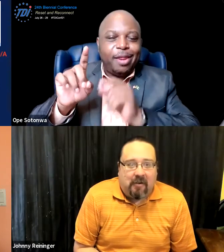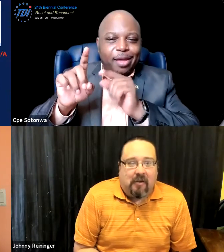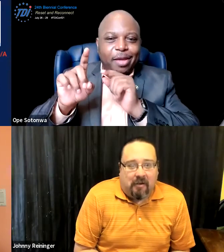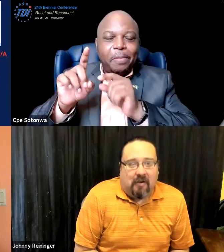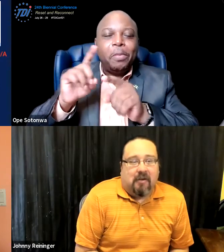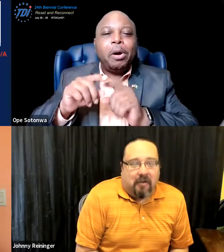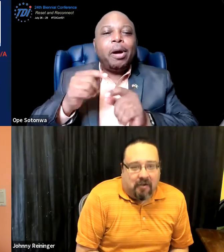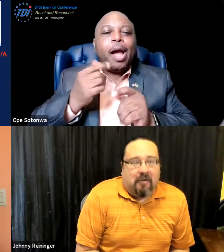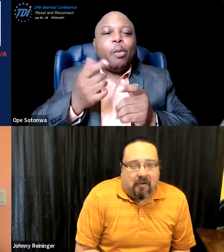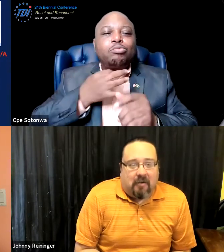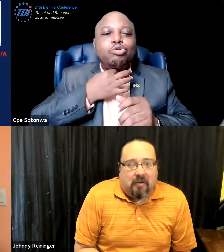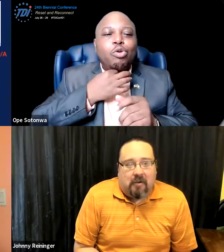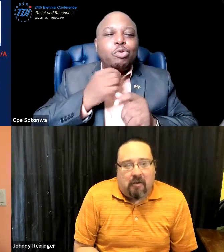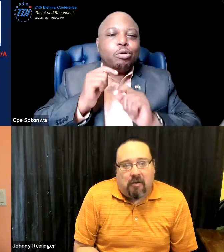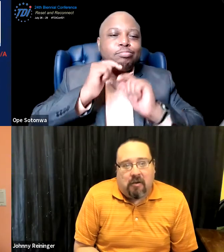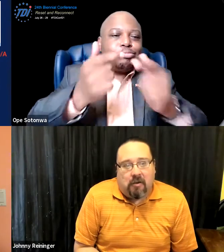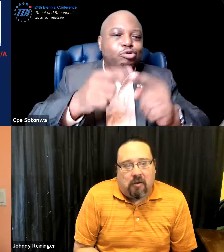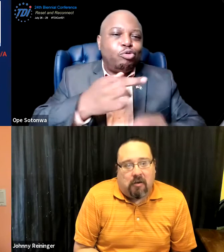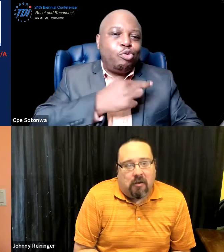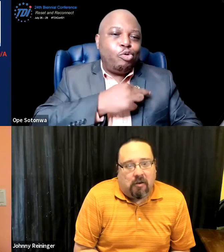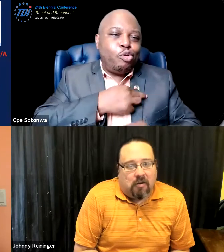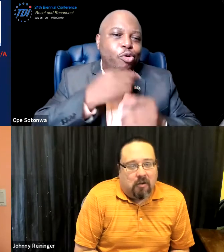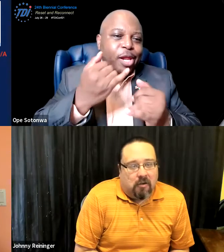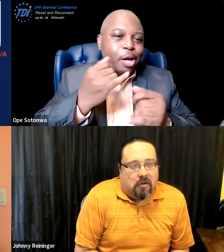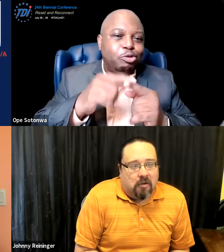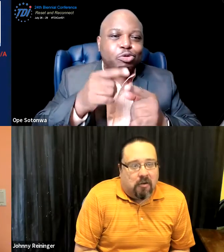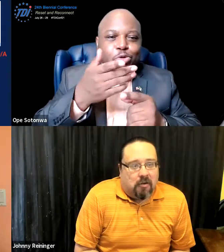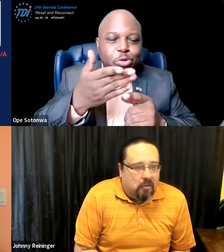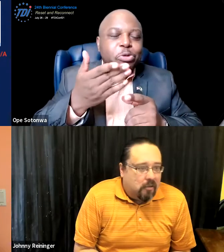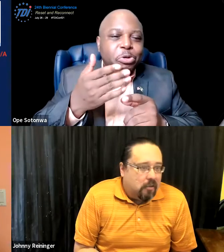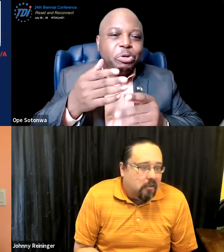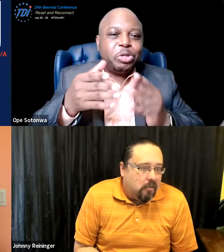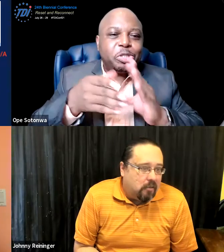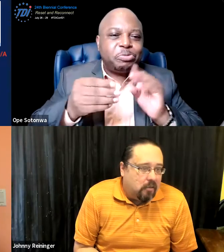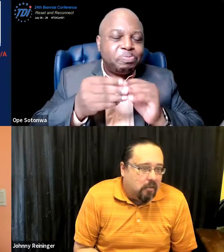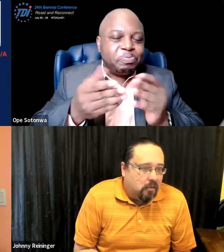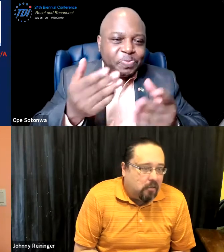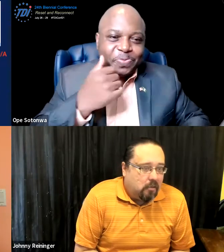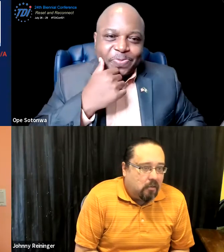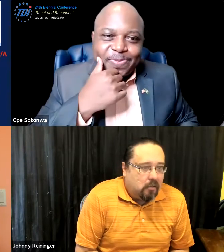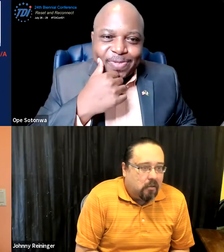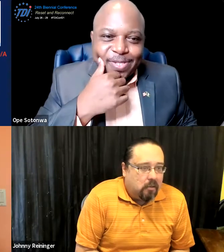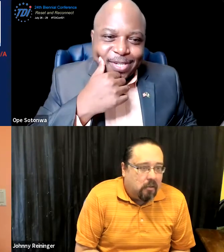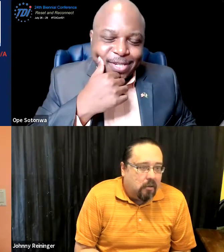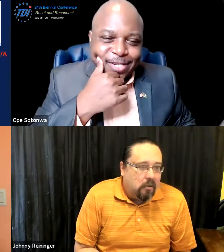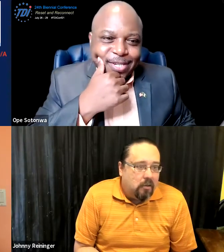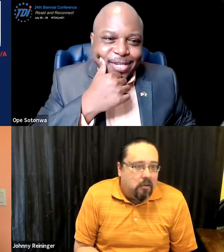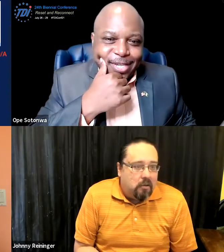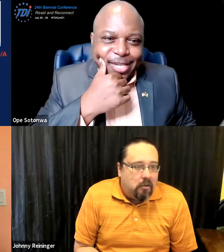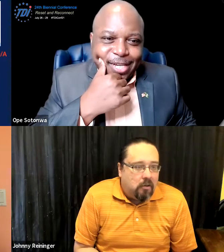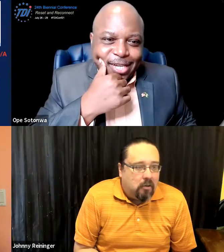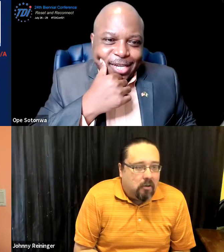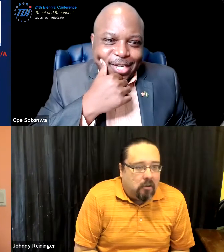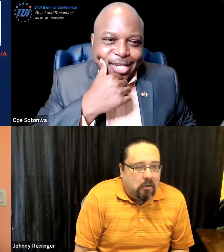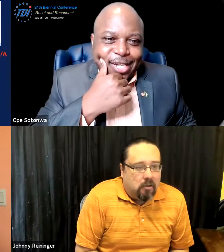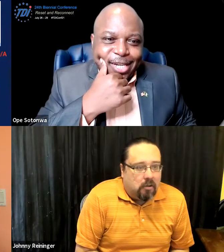to ask. I definitely have some questions regarding tribal land, but I'm going to switch it over to, turn it over to Rogelio, and he can share some